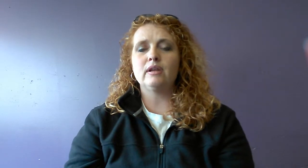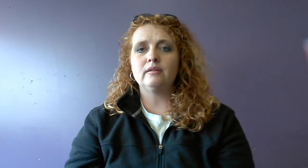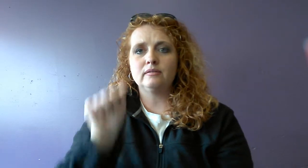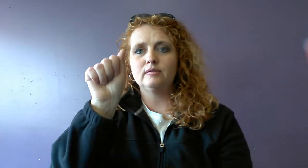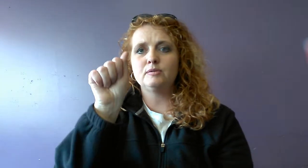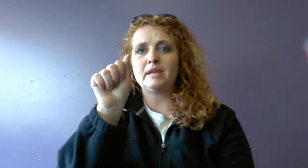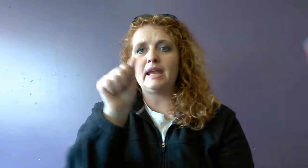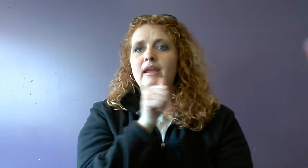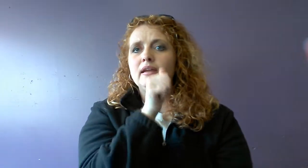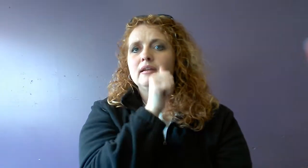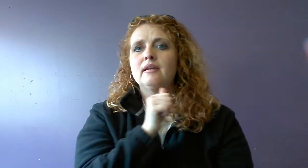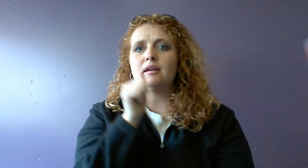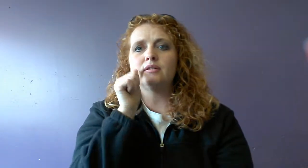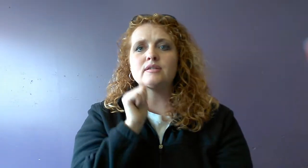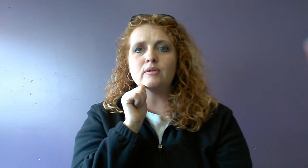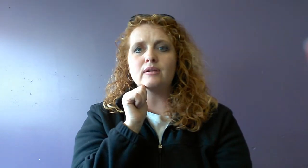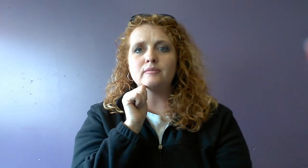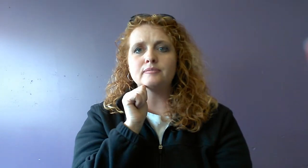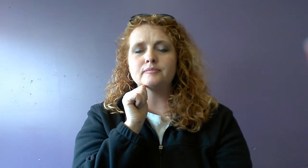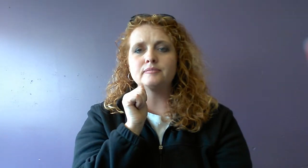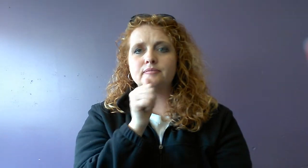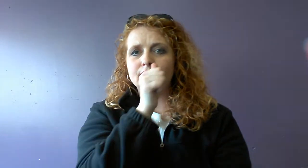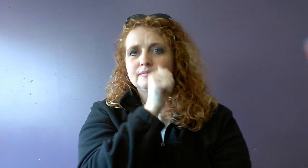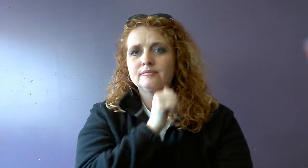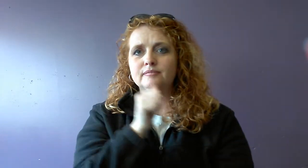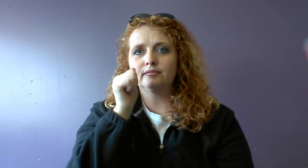Arizona is with an A, Arizona.